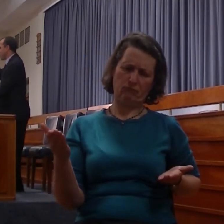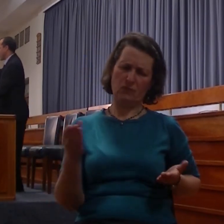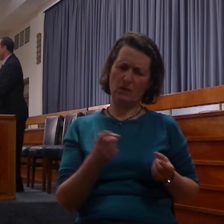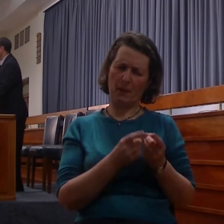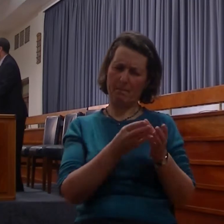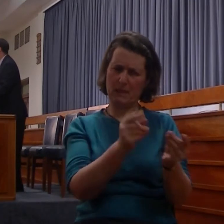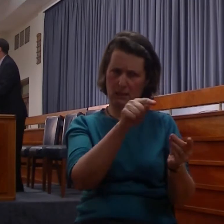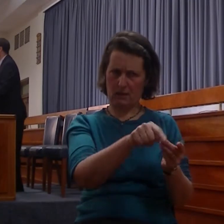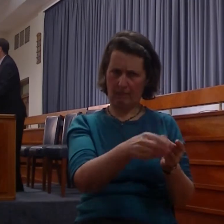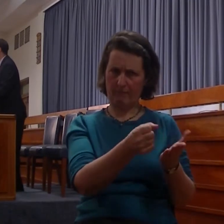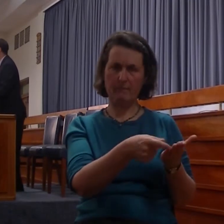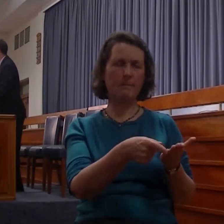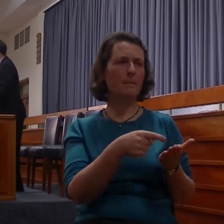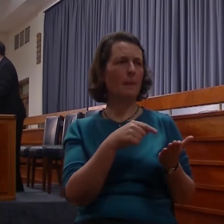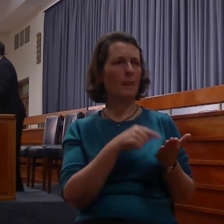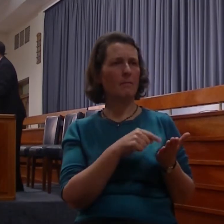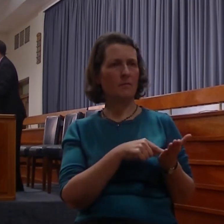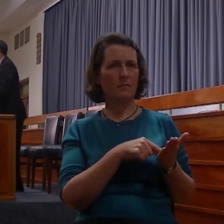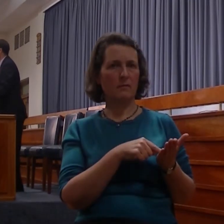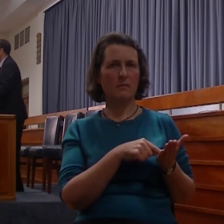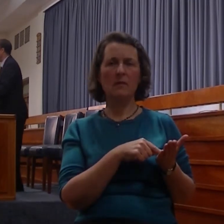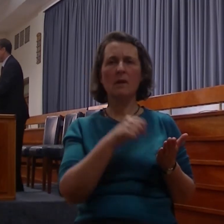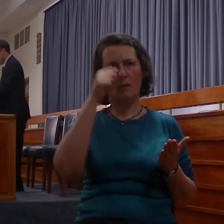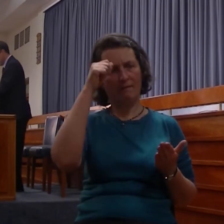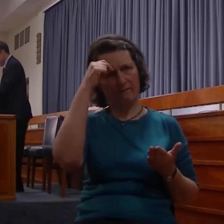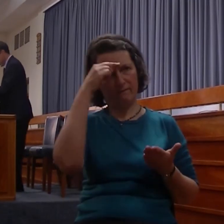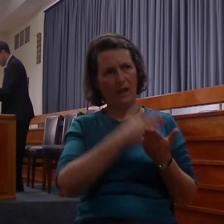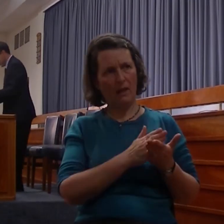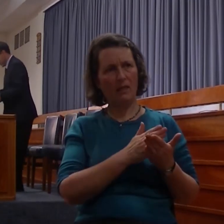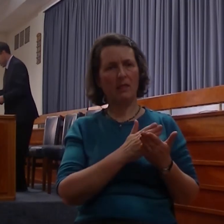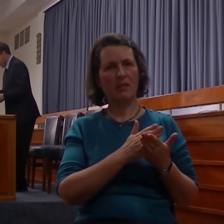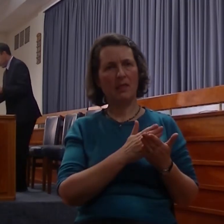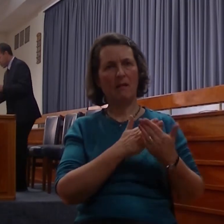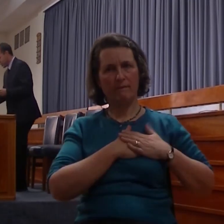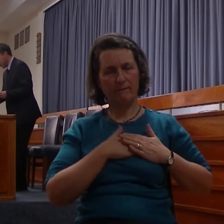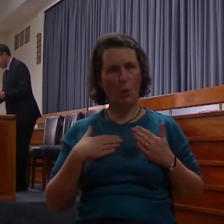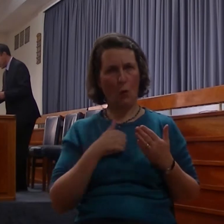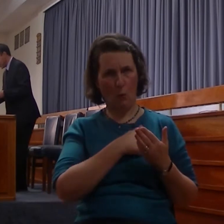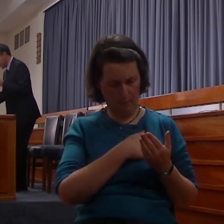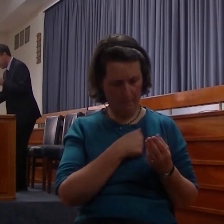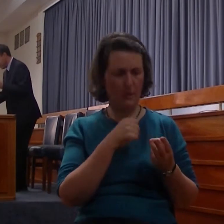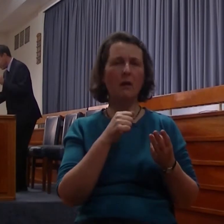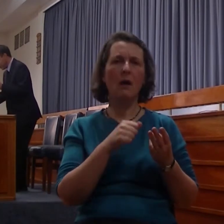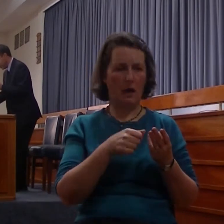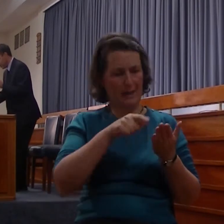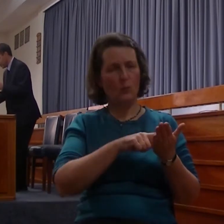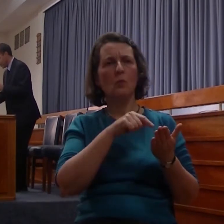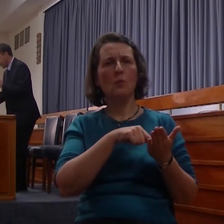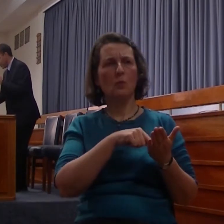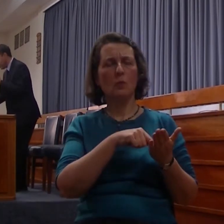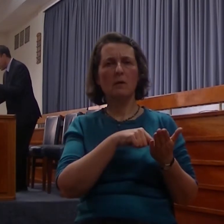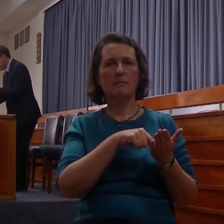compare that with Revelation 2:2. And you will see there is something missing. The words are given to us in the same